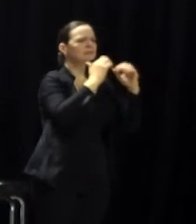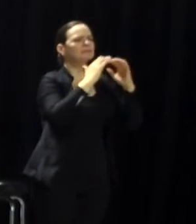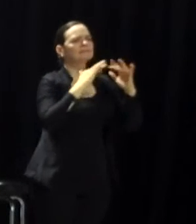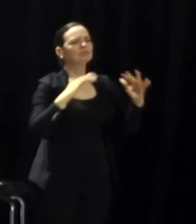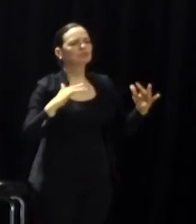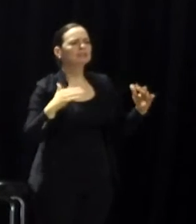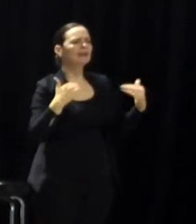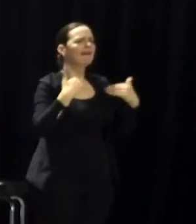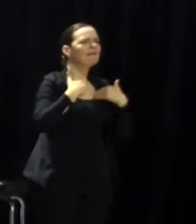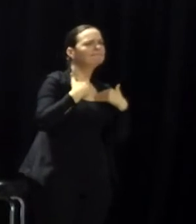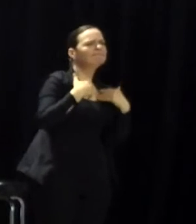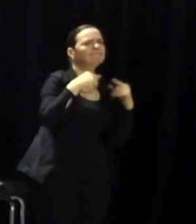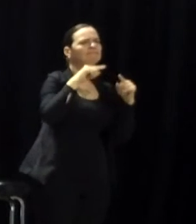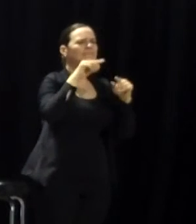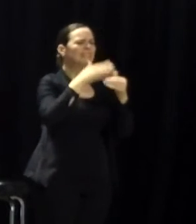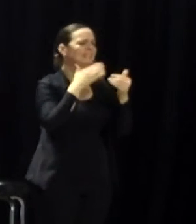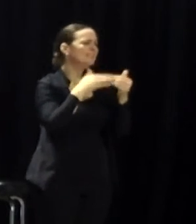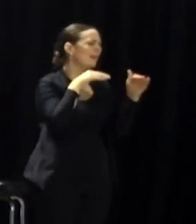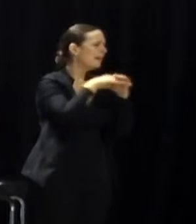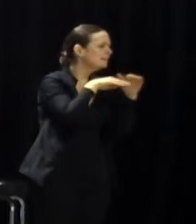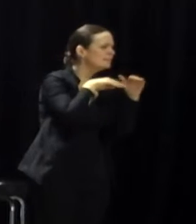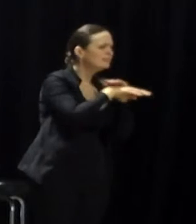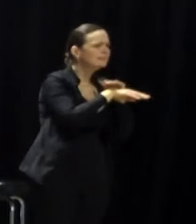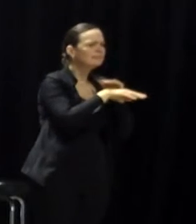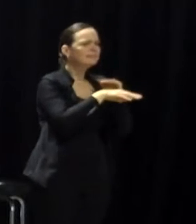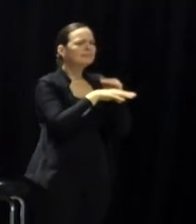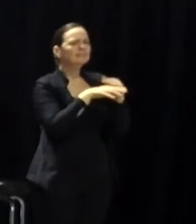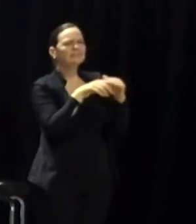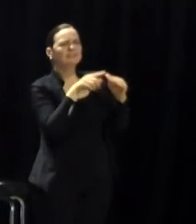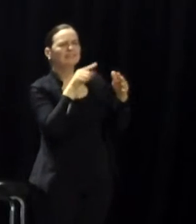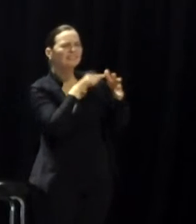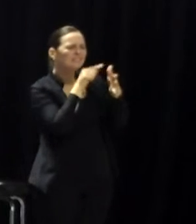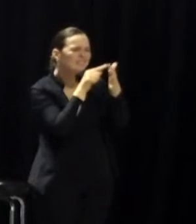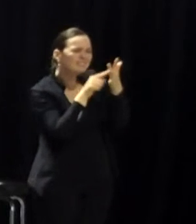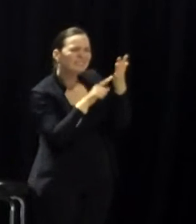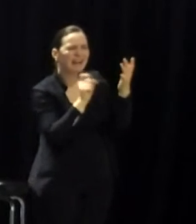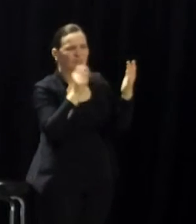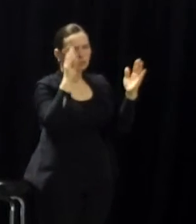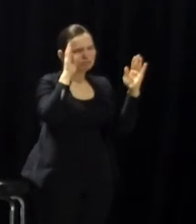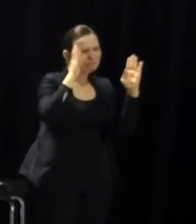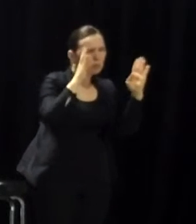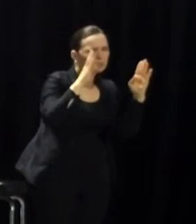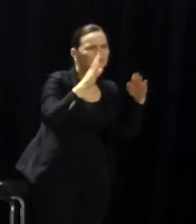place, having your vaccination sites just be hospitals